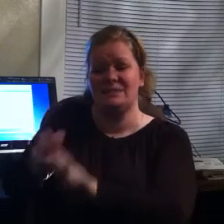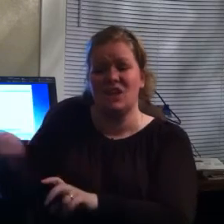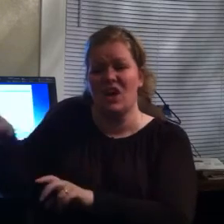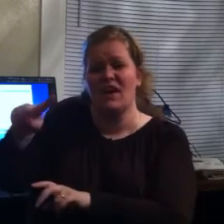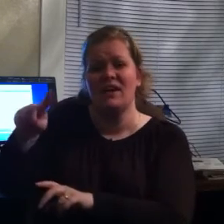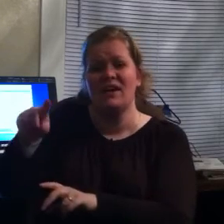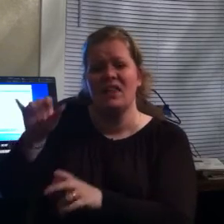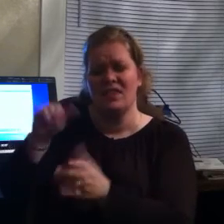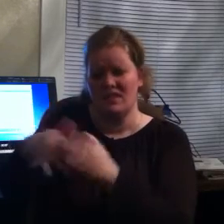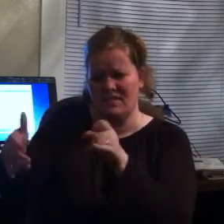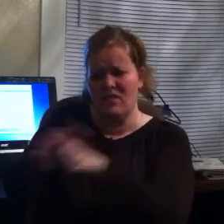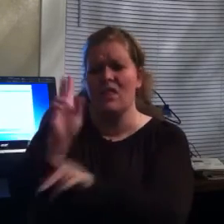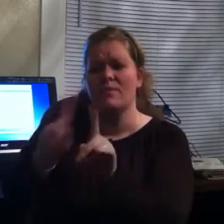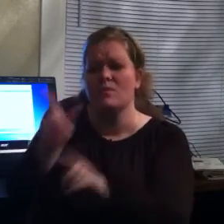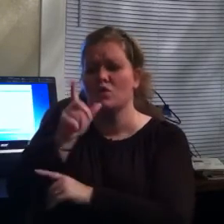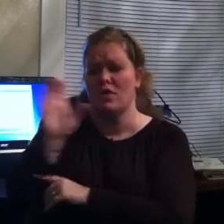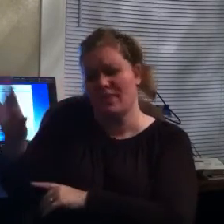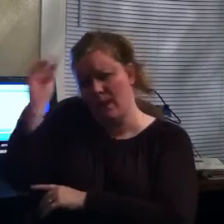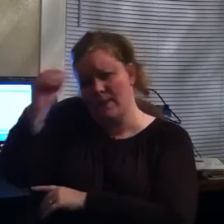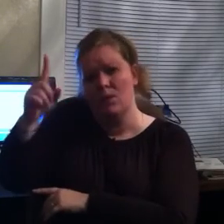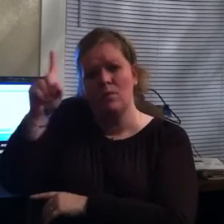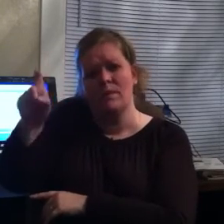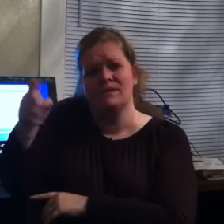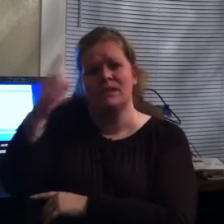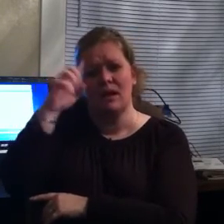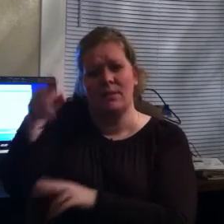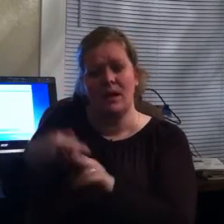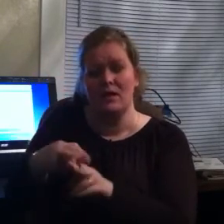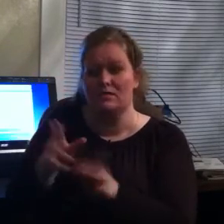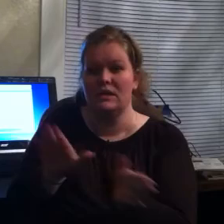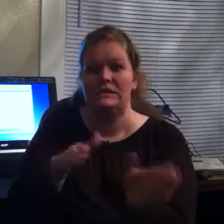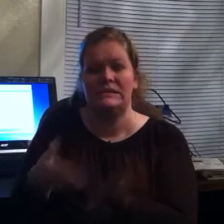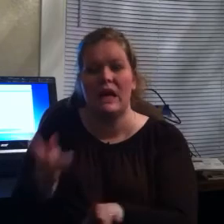opinions we've got to consider. Dead people were calling the shots.